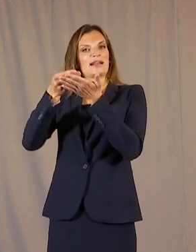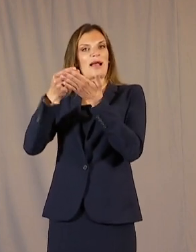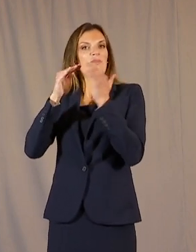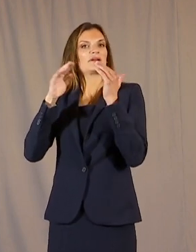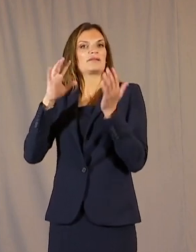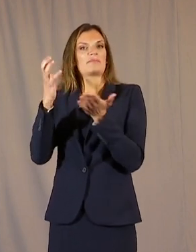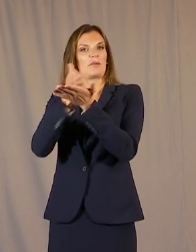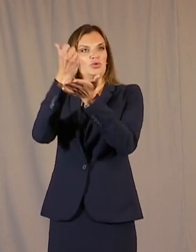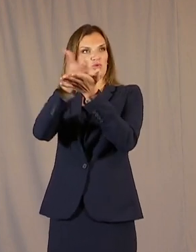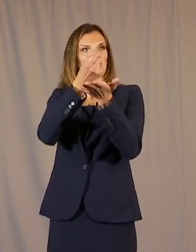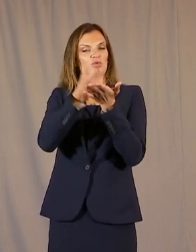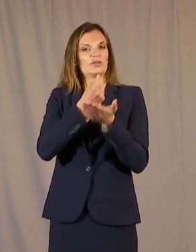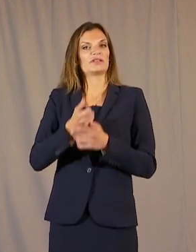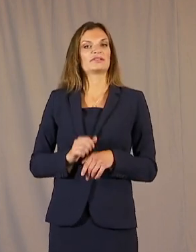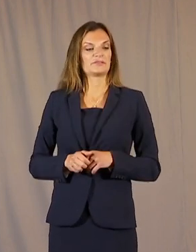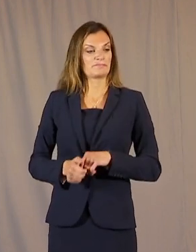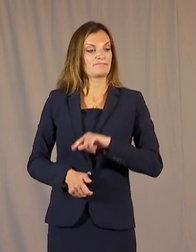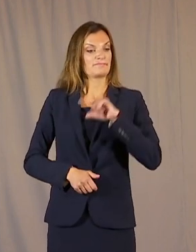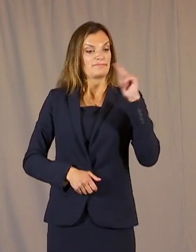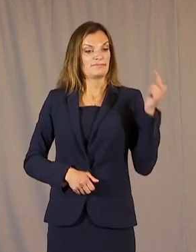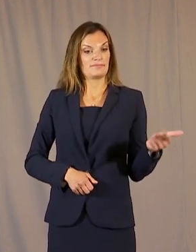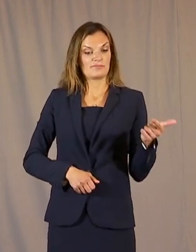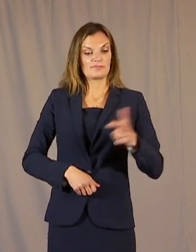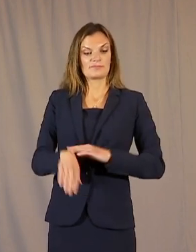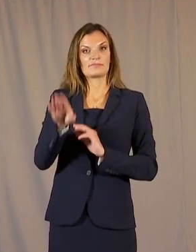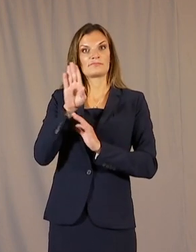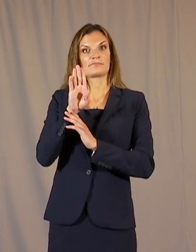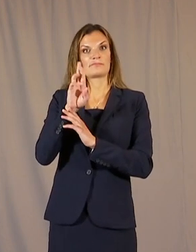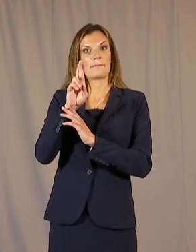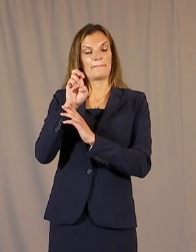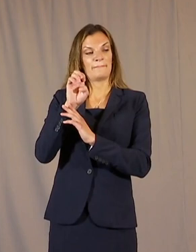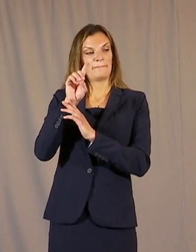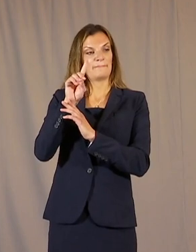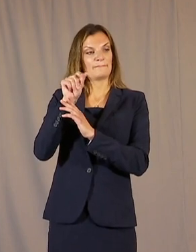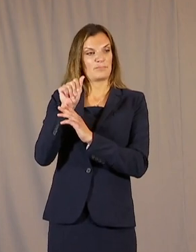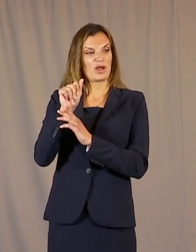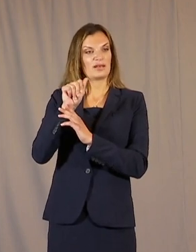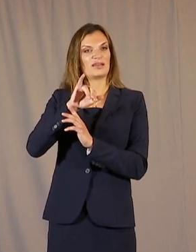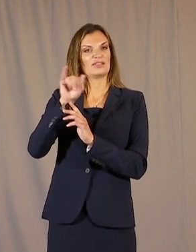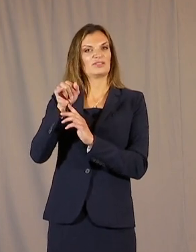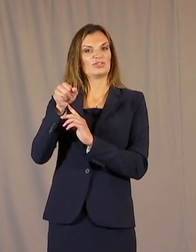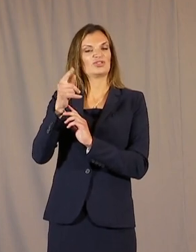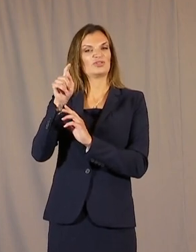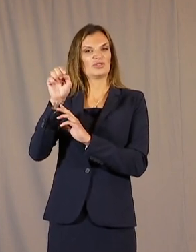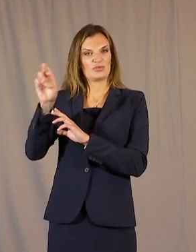Right next to Mr. Stallworth, we have Brenda Jegede. Brenda